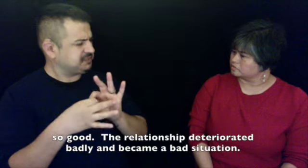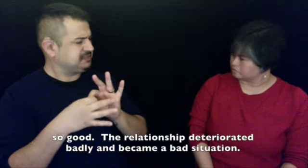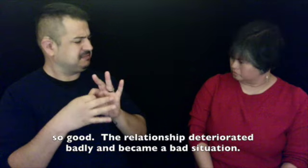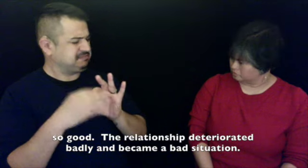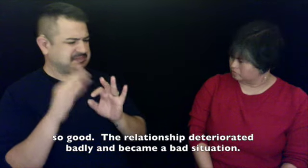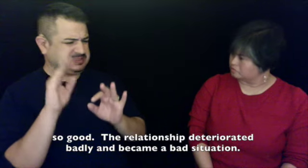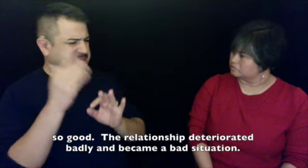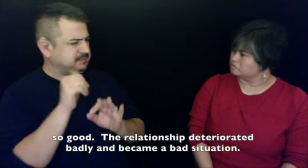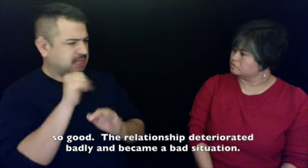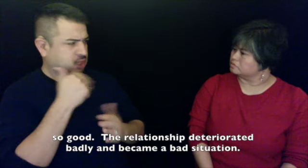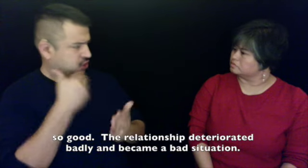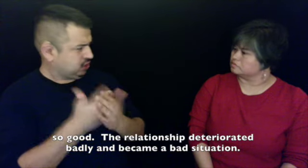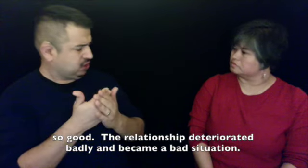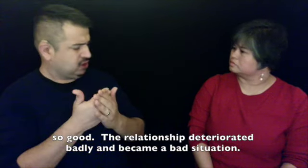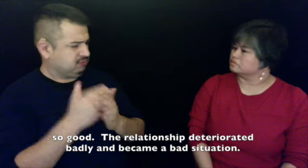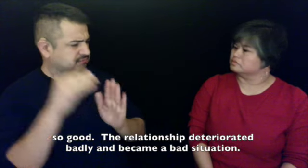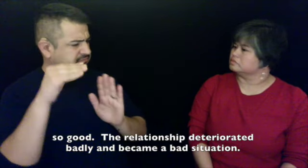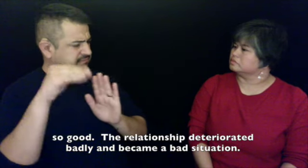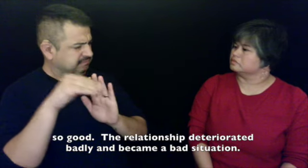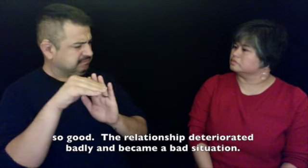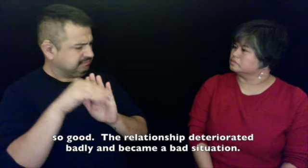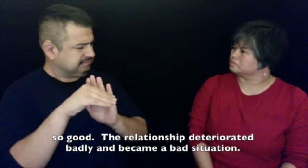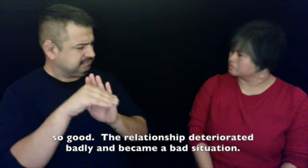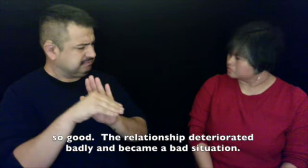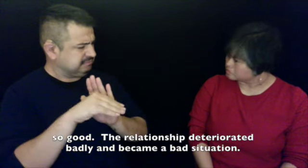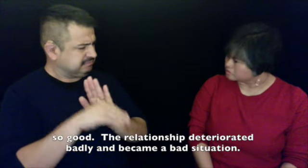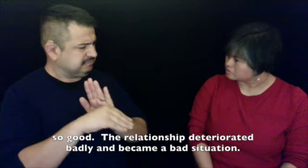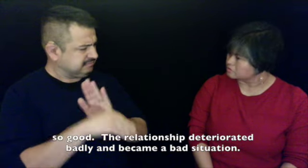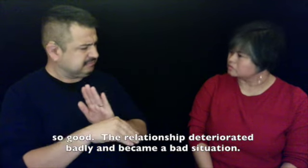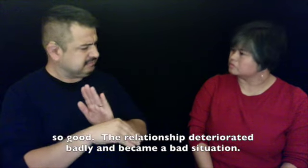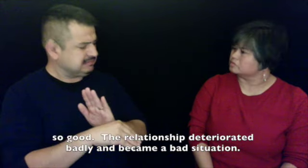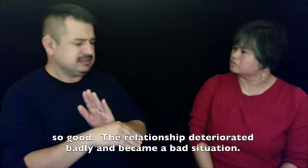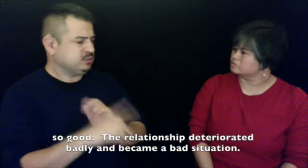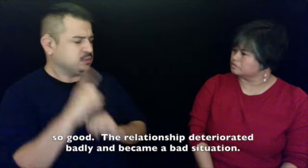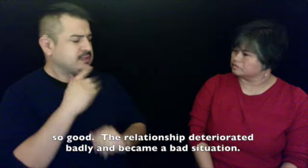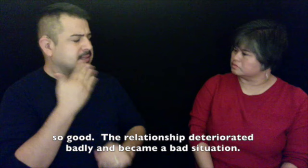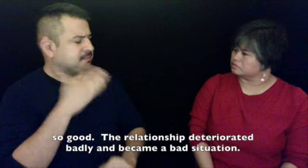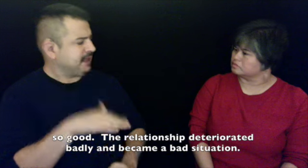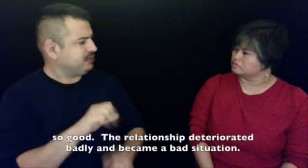The relationship deteriorated badly and became a bad situation.